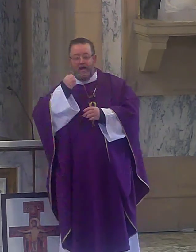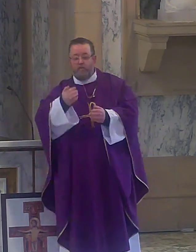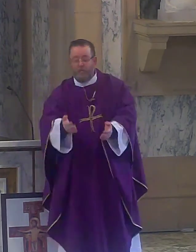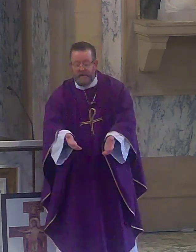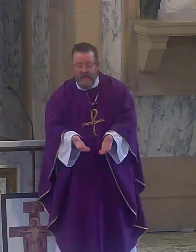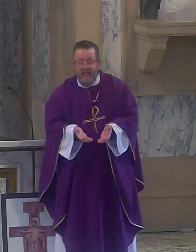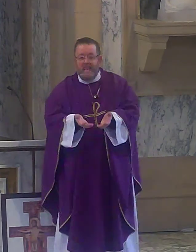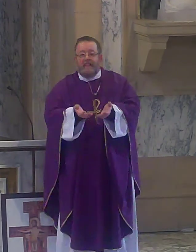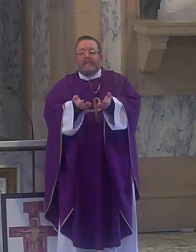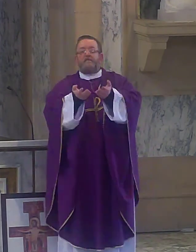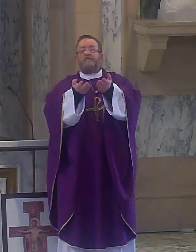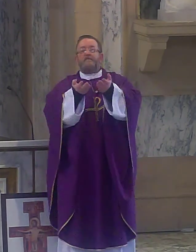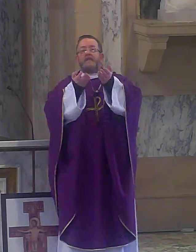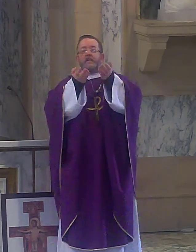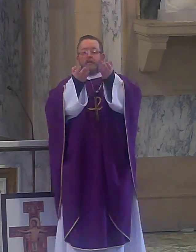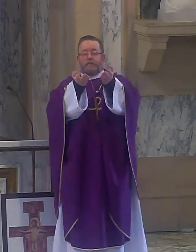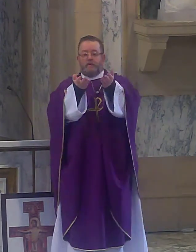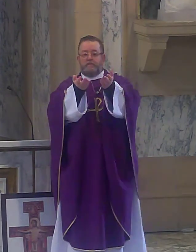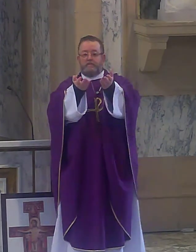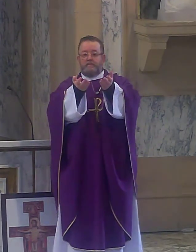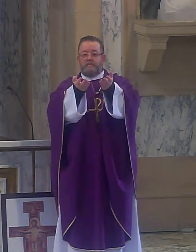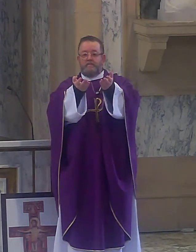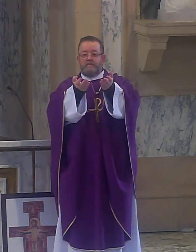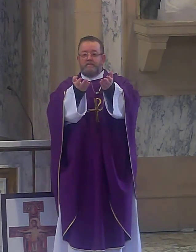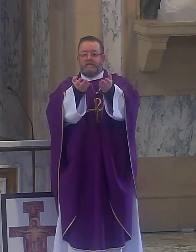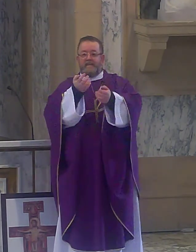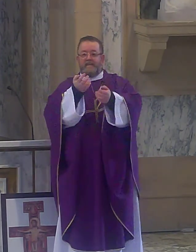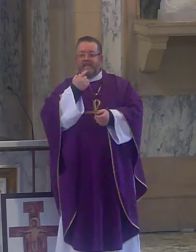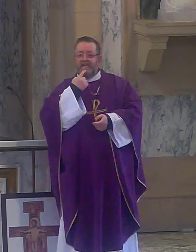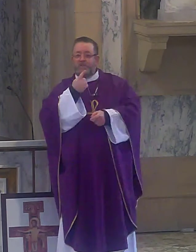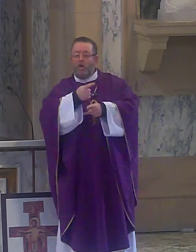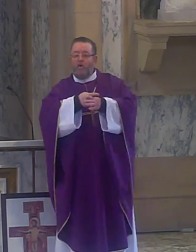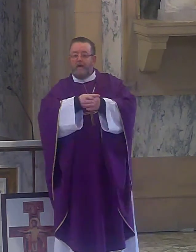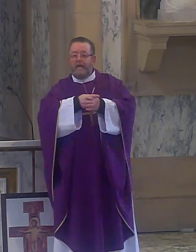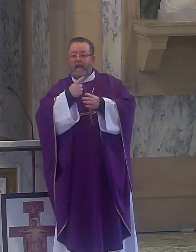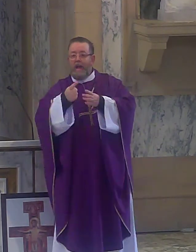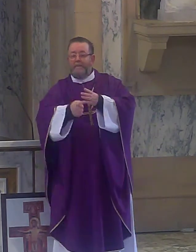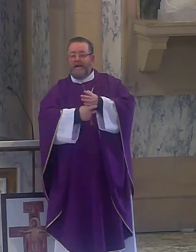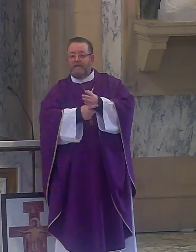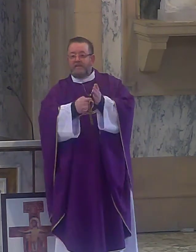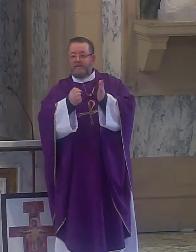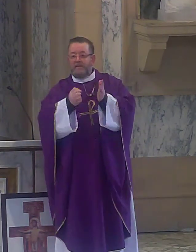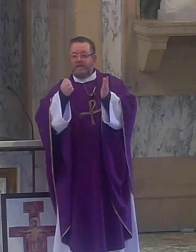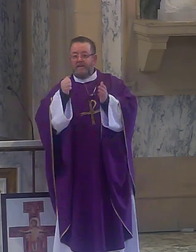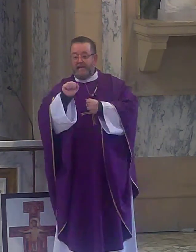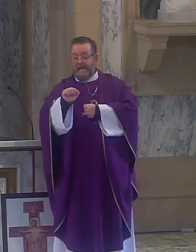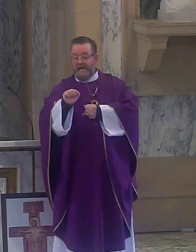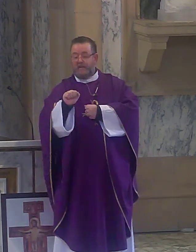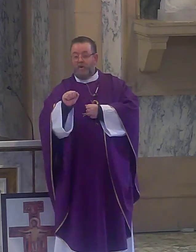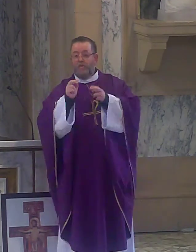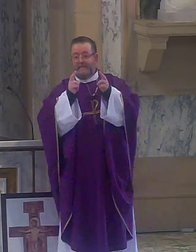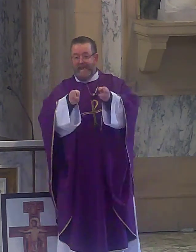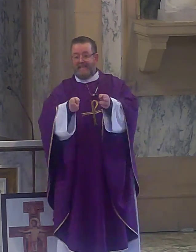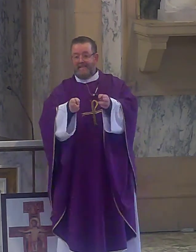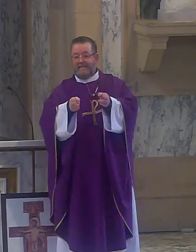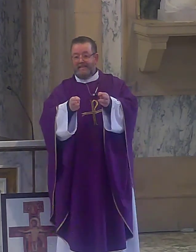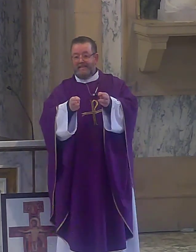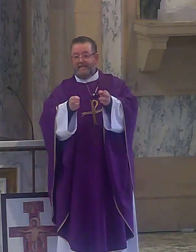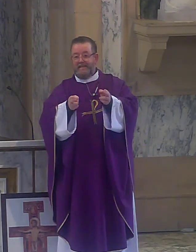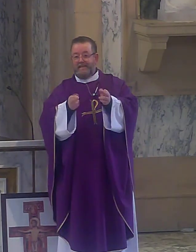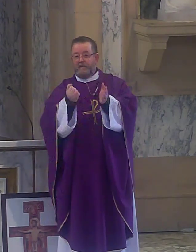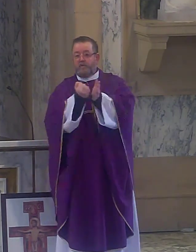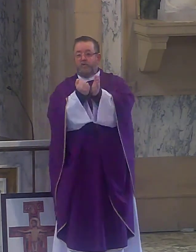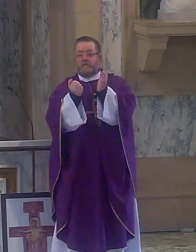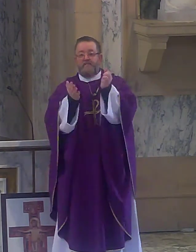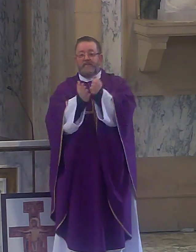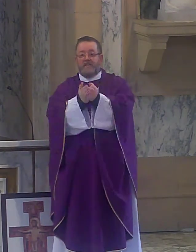i will be lifted up he's talking about his own death